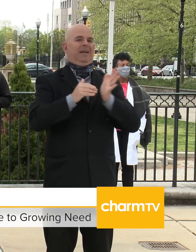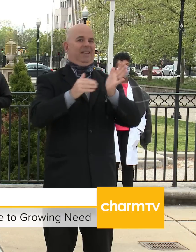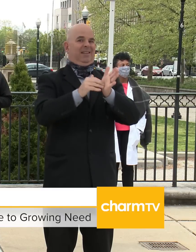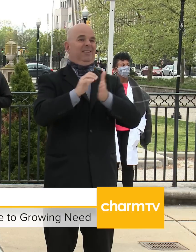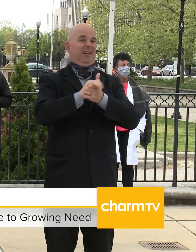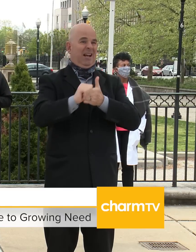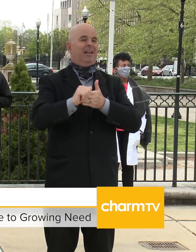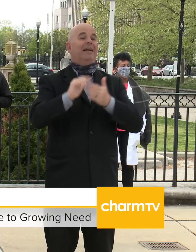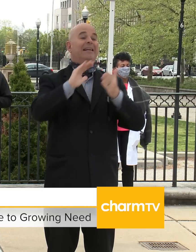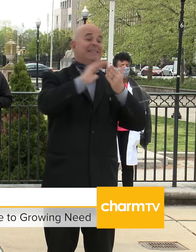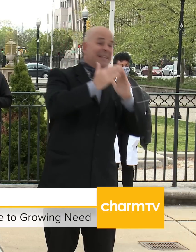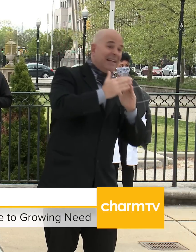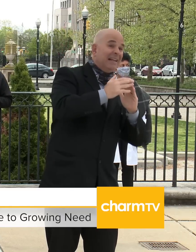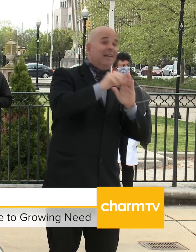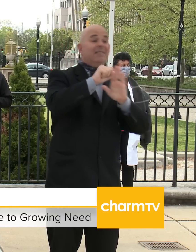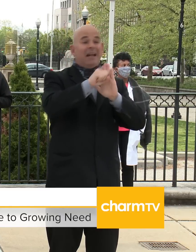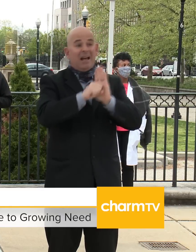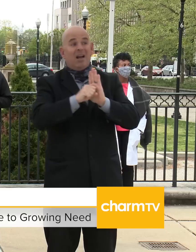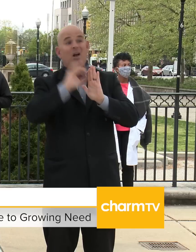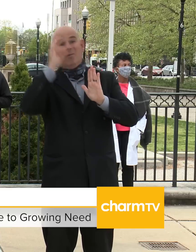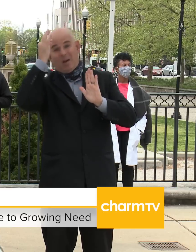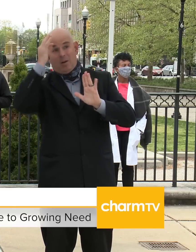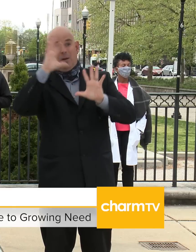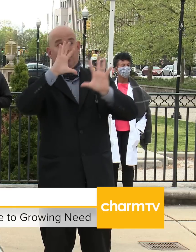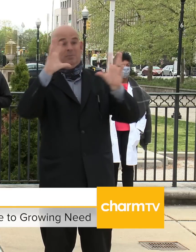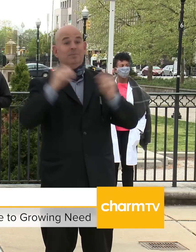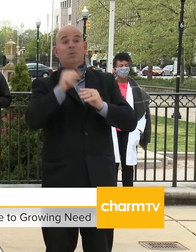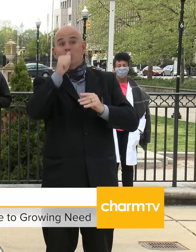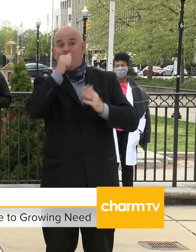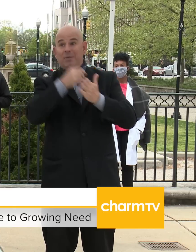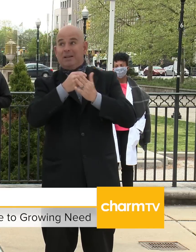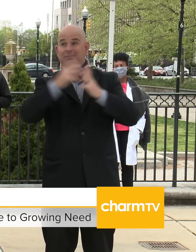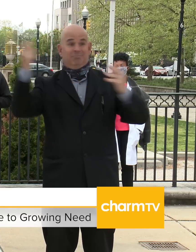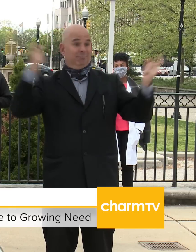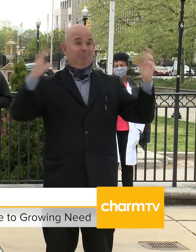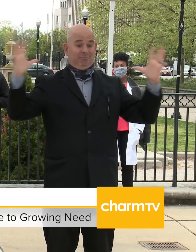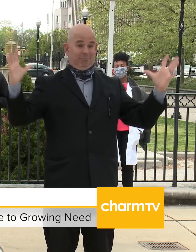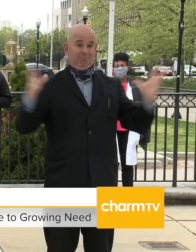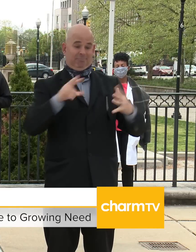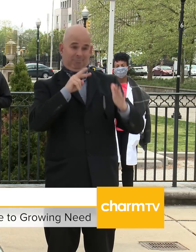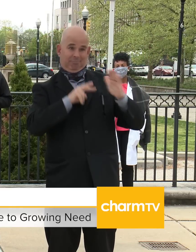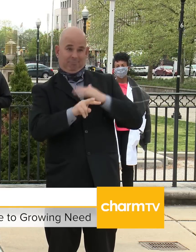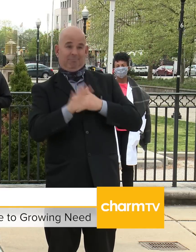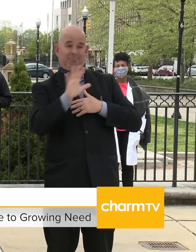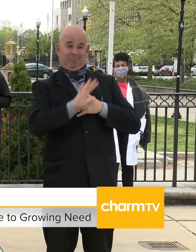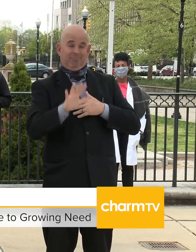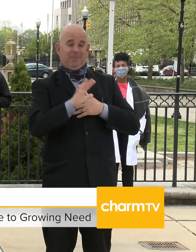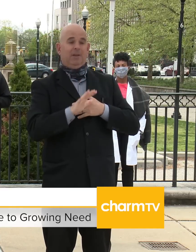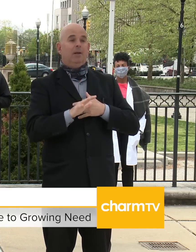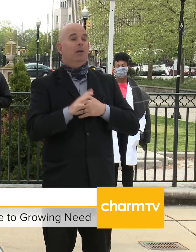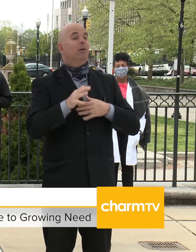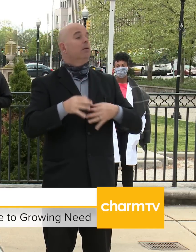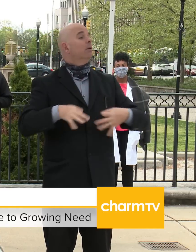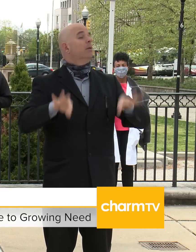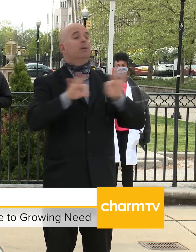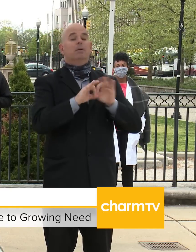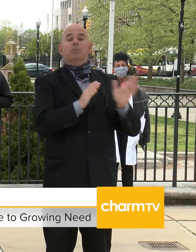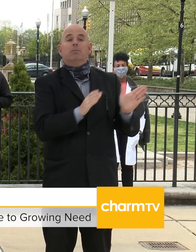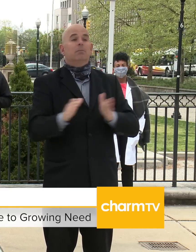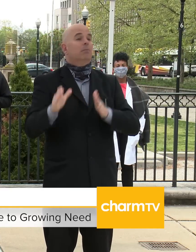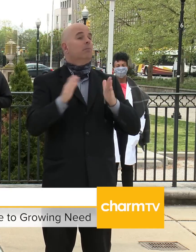state, federal, and private funds. And most importantly, the strategy is community-driven,